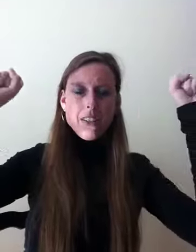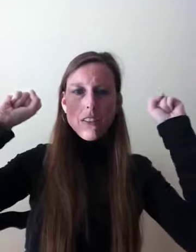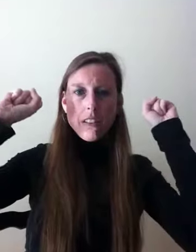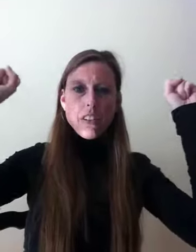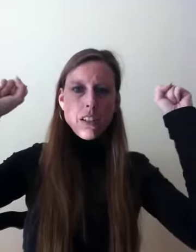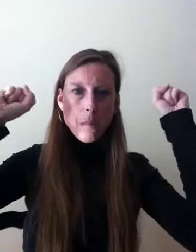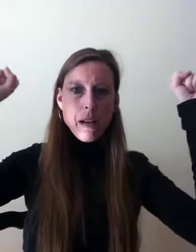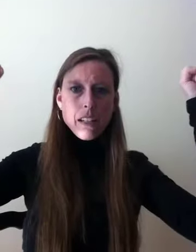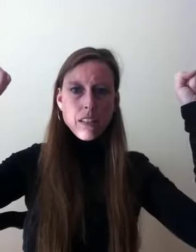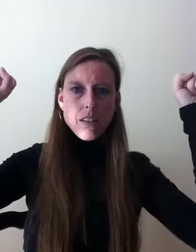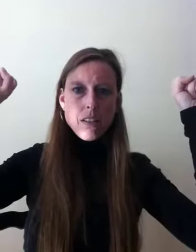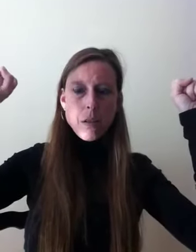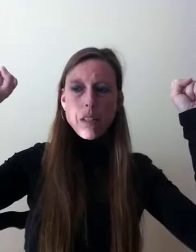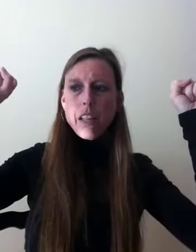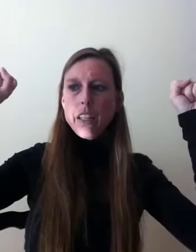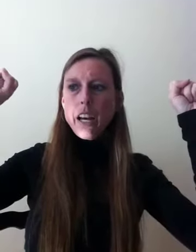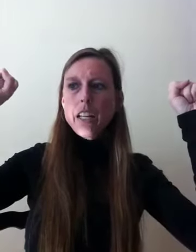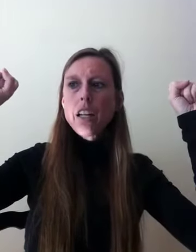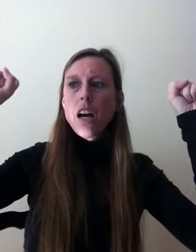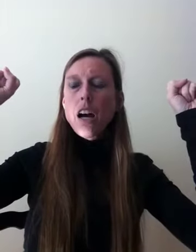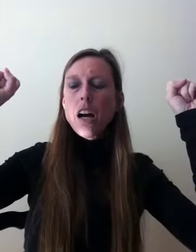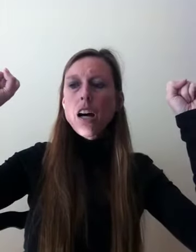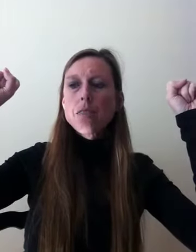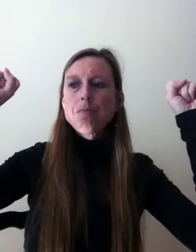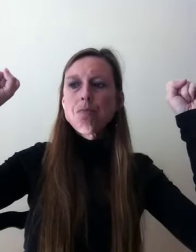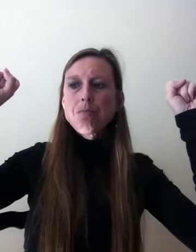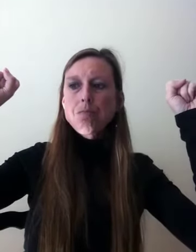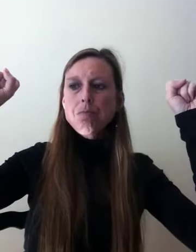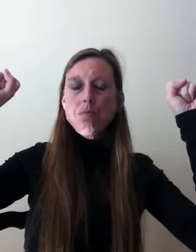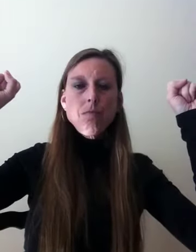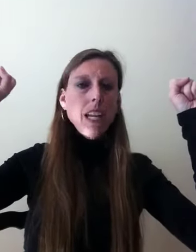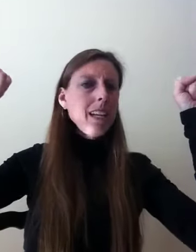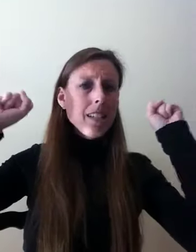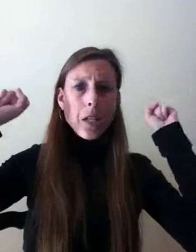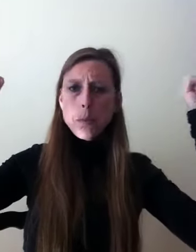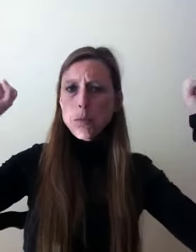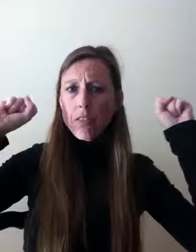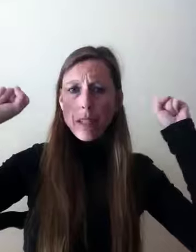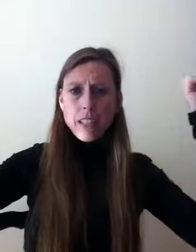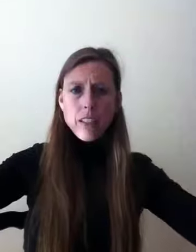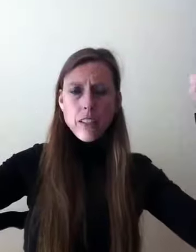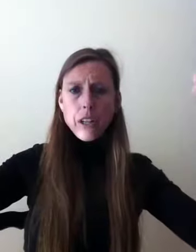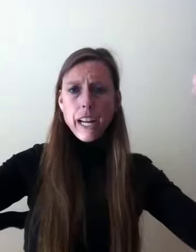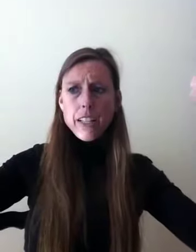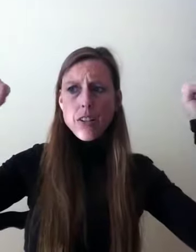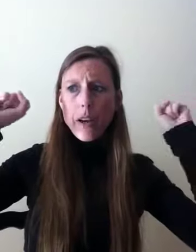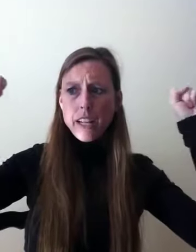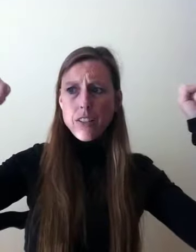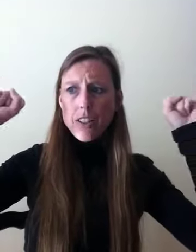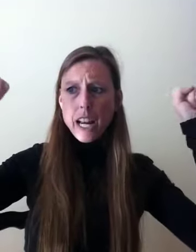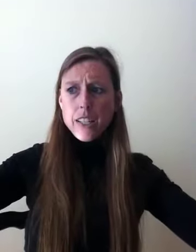or you're lifting dumbbells or something like that. And it's a double movement. Okay, so